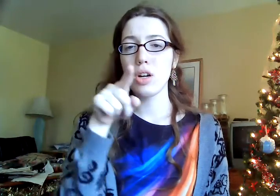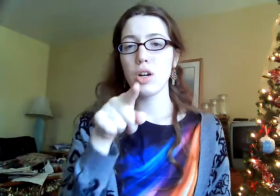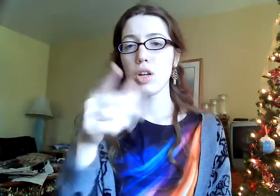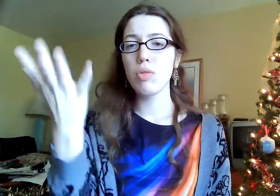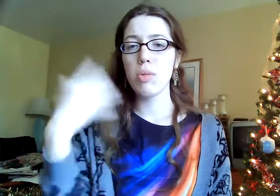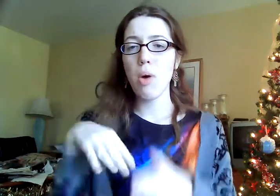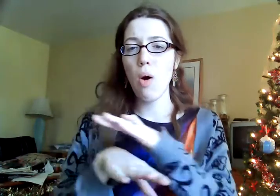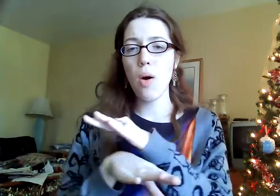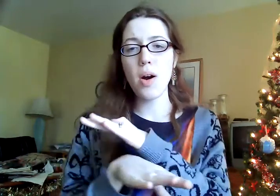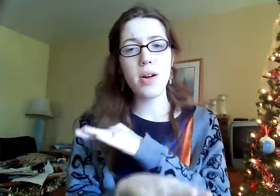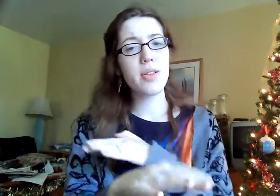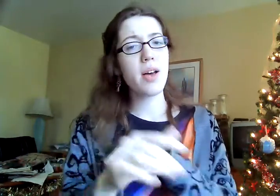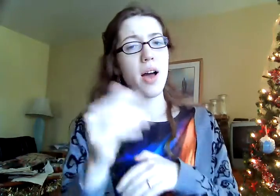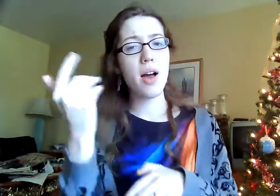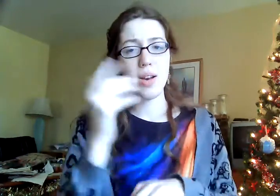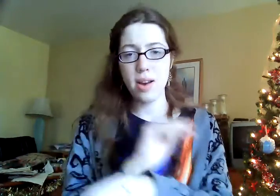you were born that